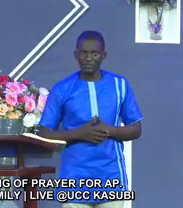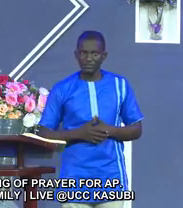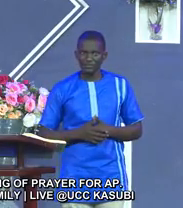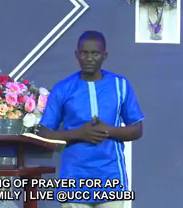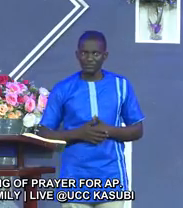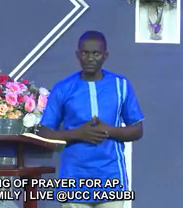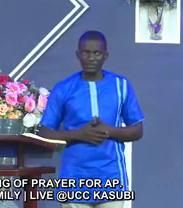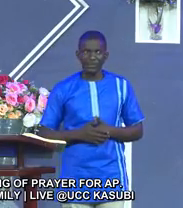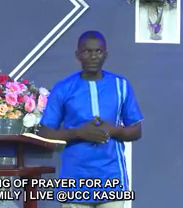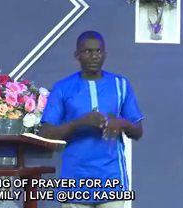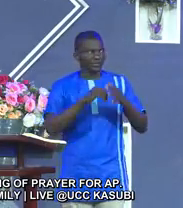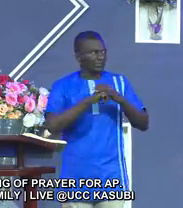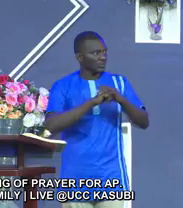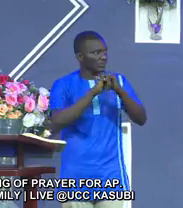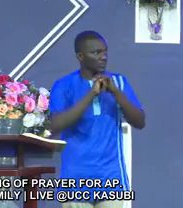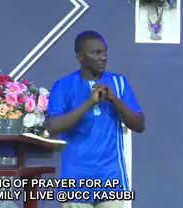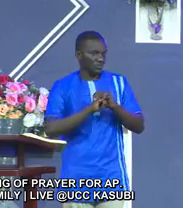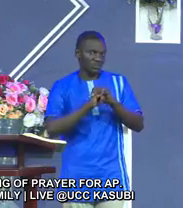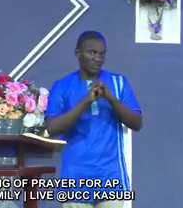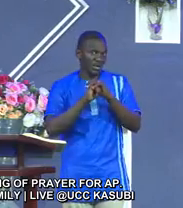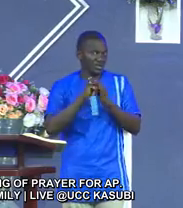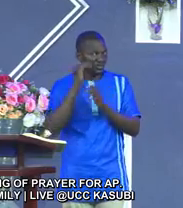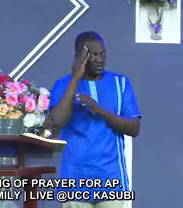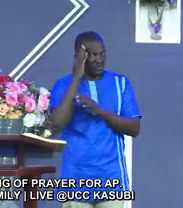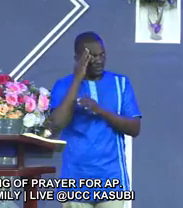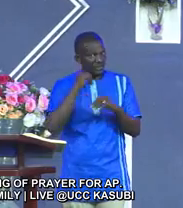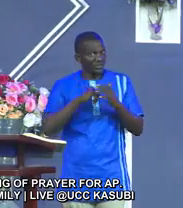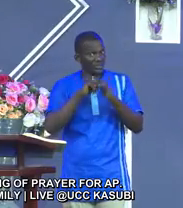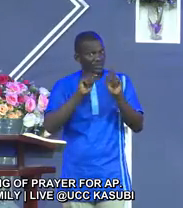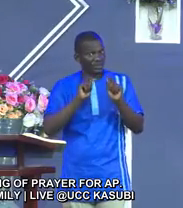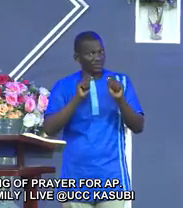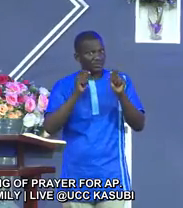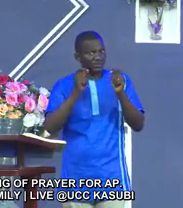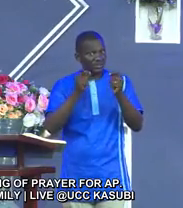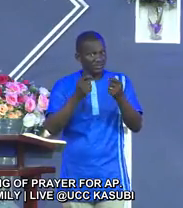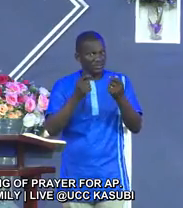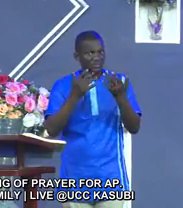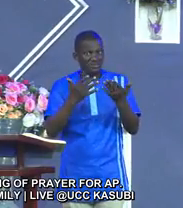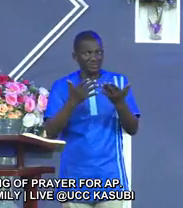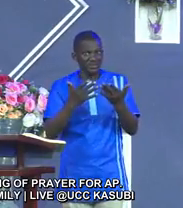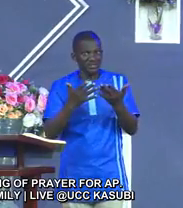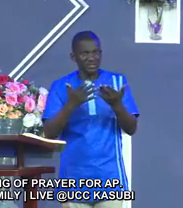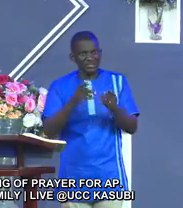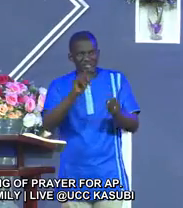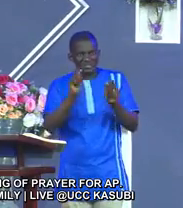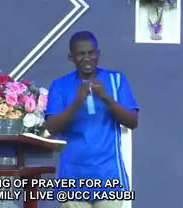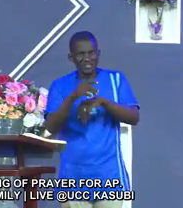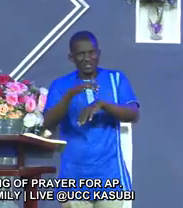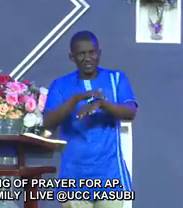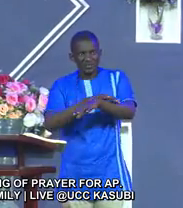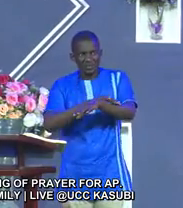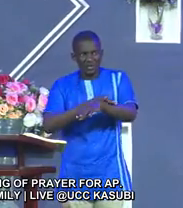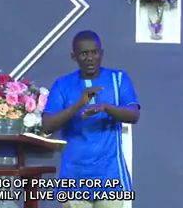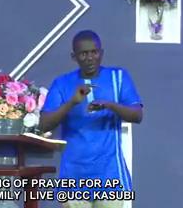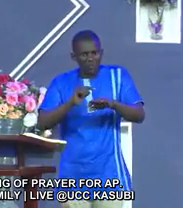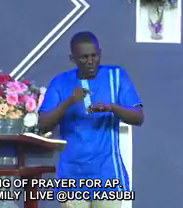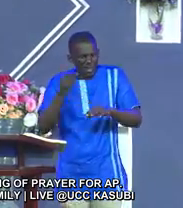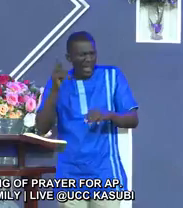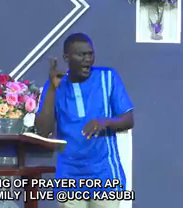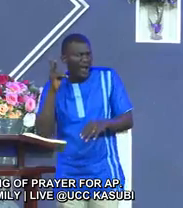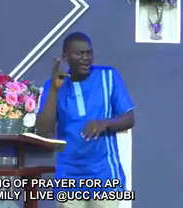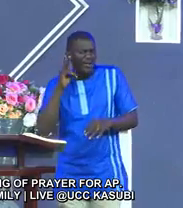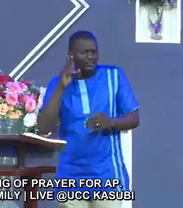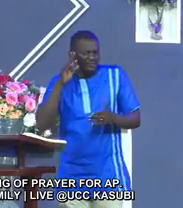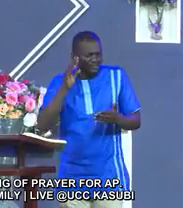Worship team. I know the worship team now sings that hymn in Luganda. The more